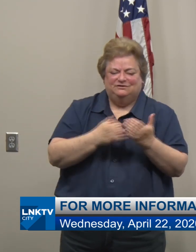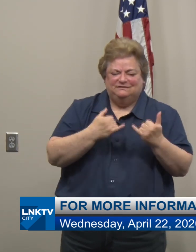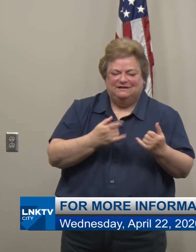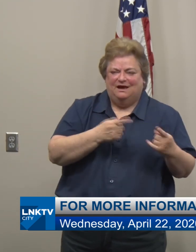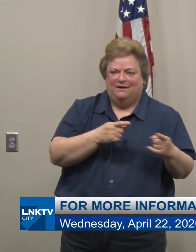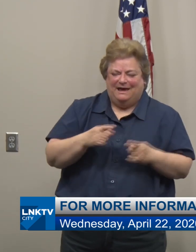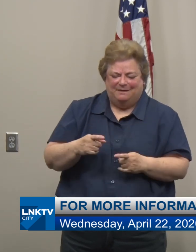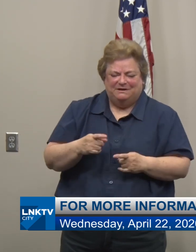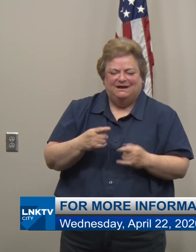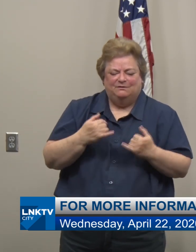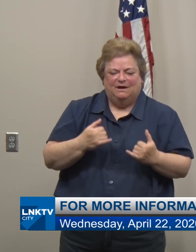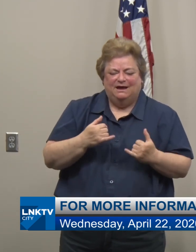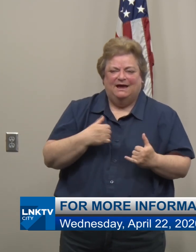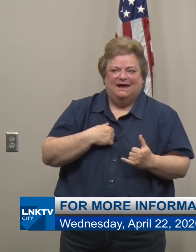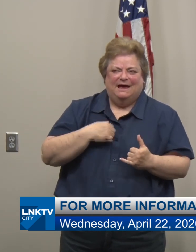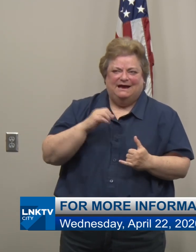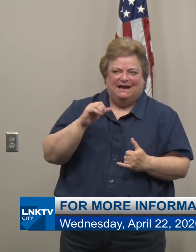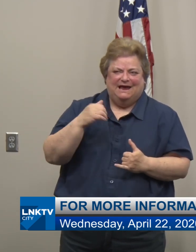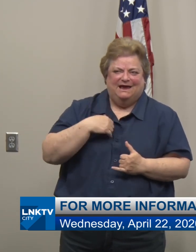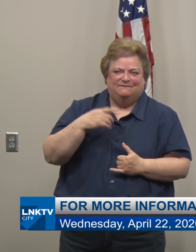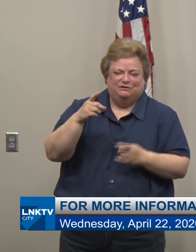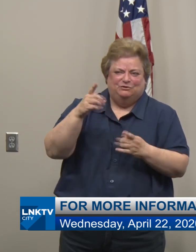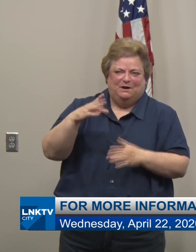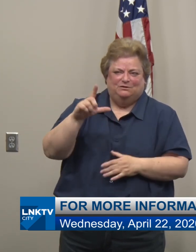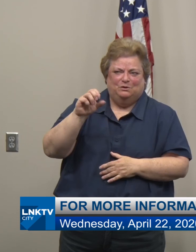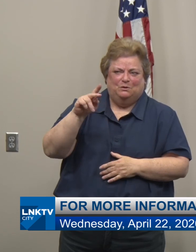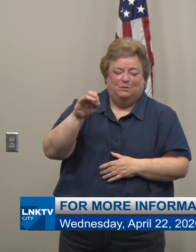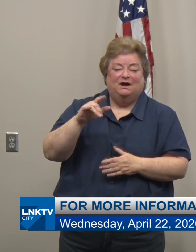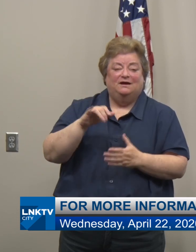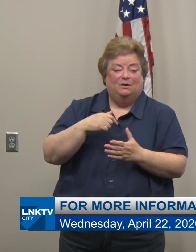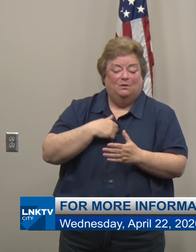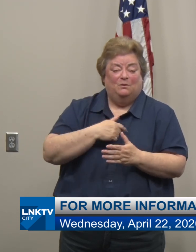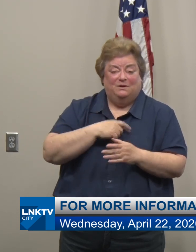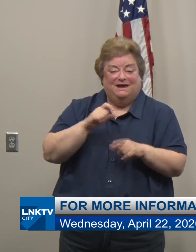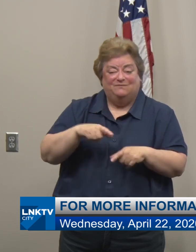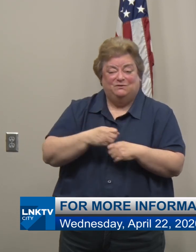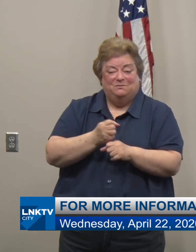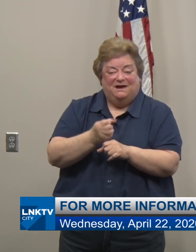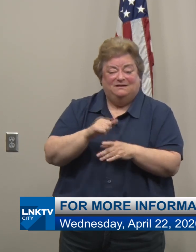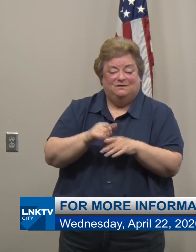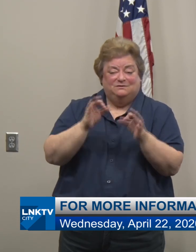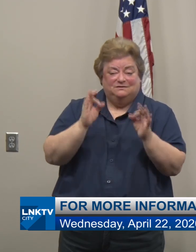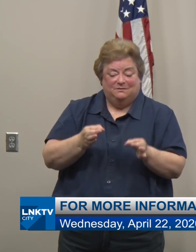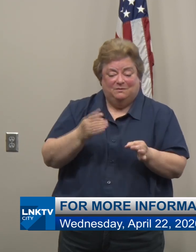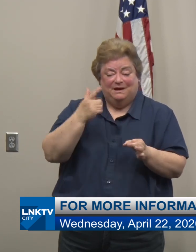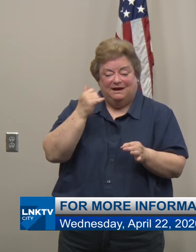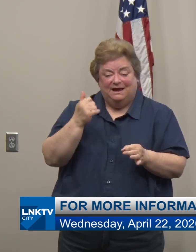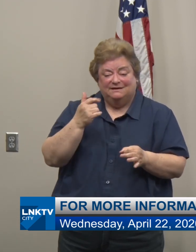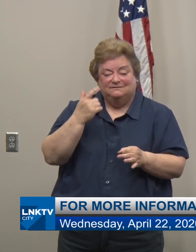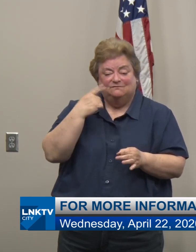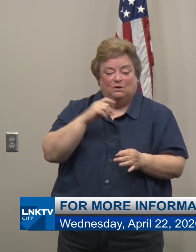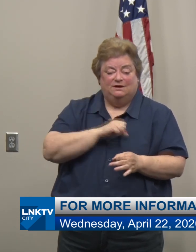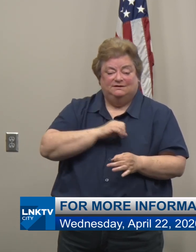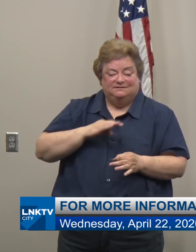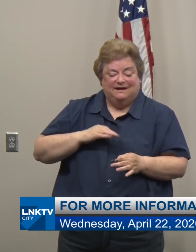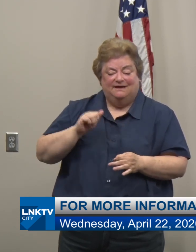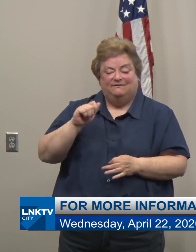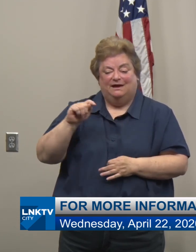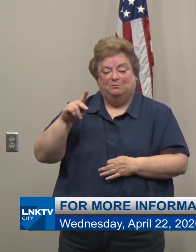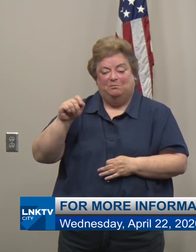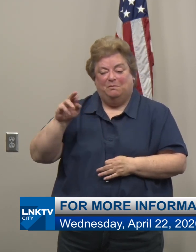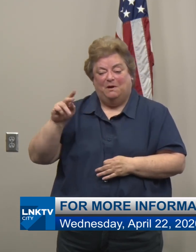let Director Lopez come and address that question, but those are the kinds of decisions we're having to make because, of course, it has implications for staffing at the Parks and Rec